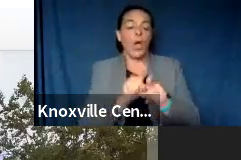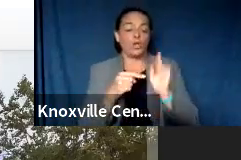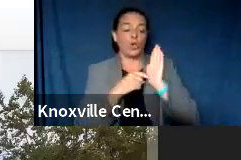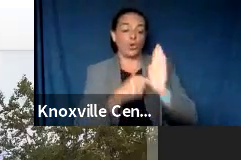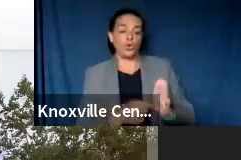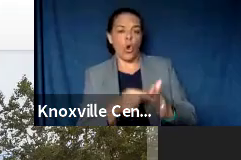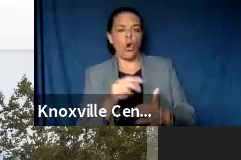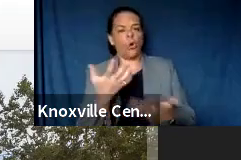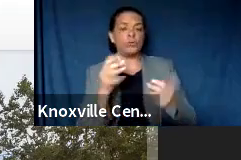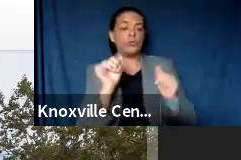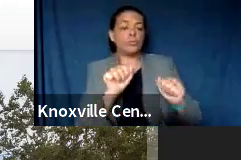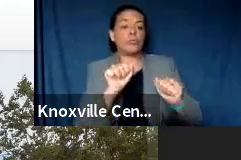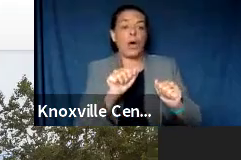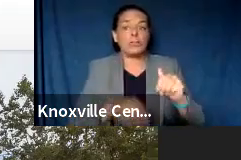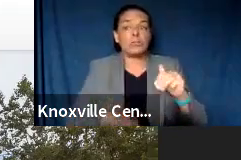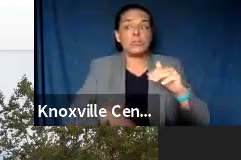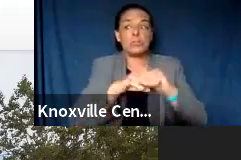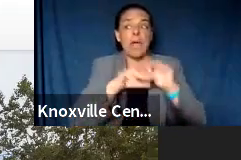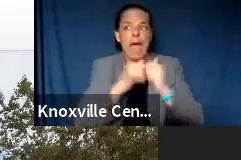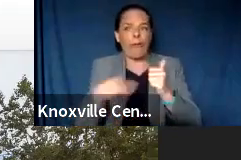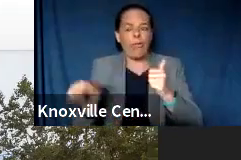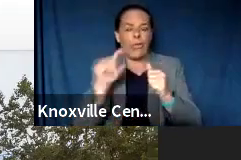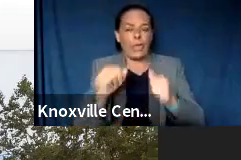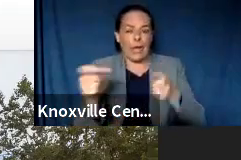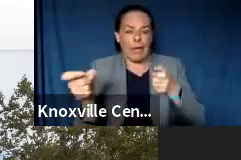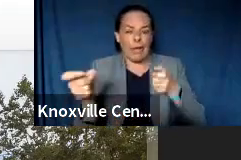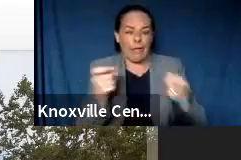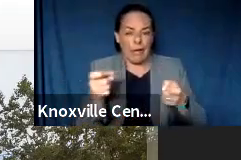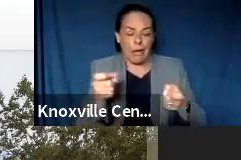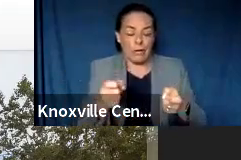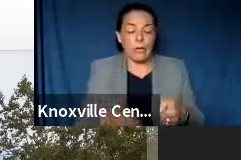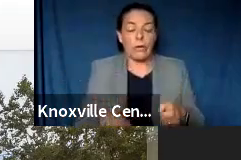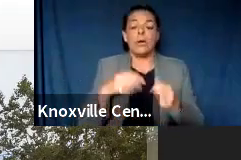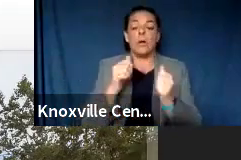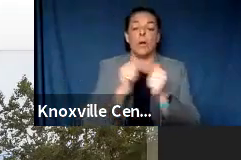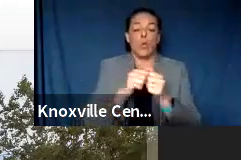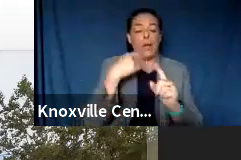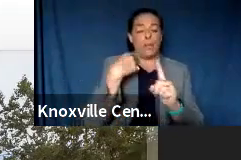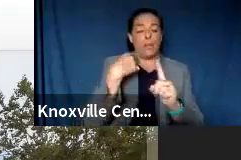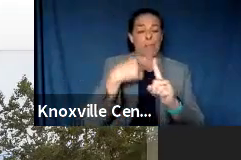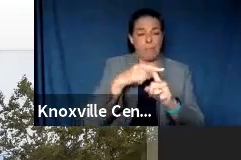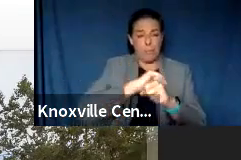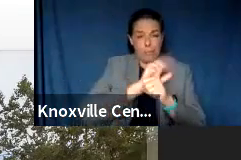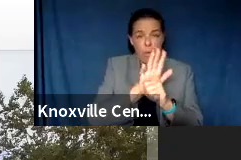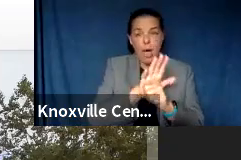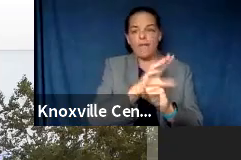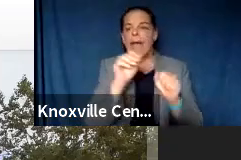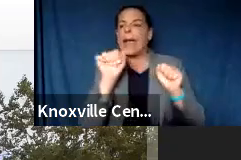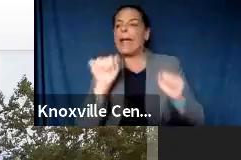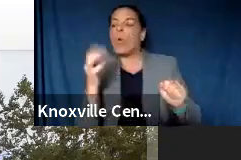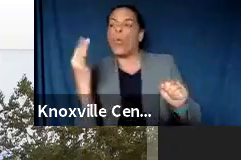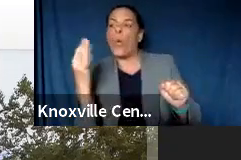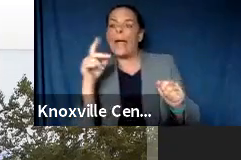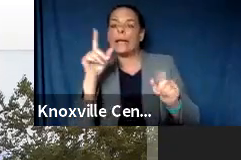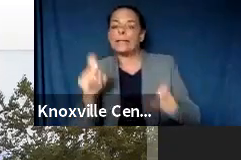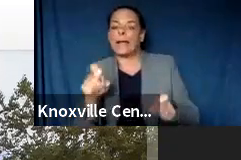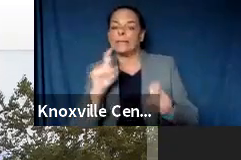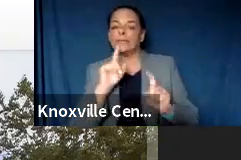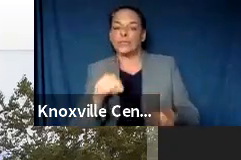for these categories, as well as the COVID positive patients and the patients with pending test results in the